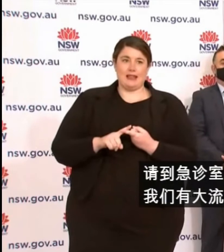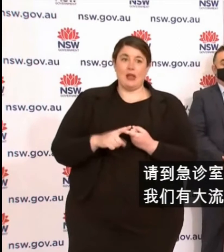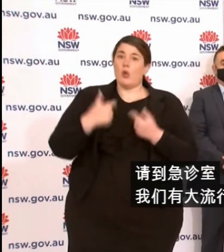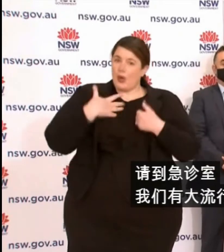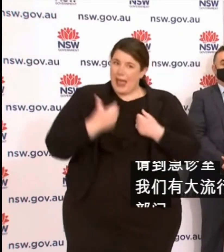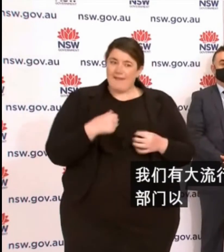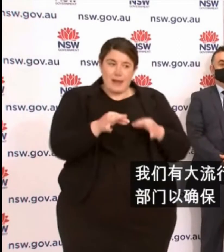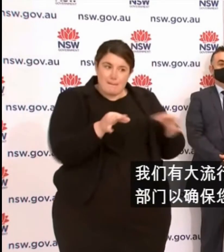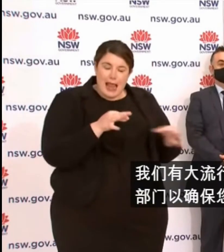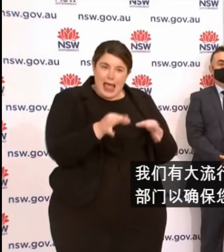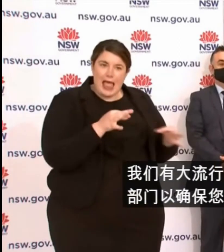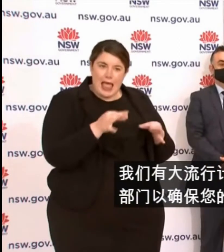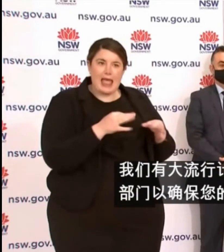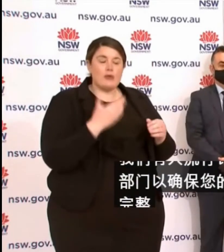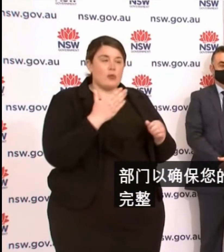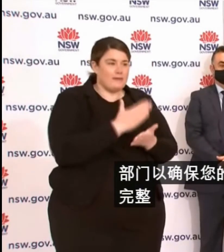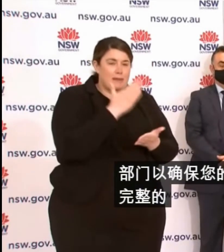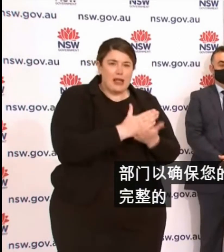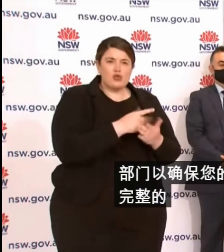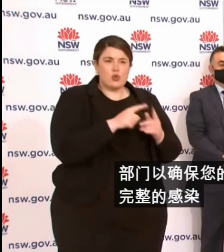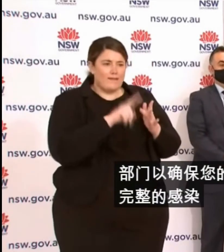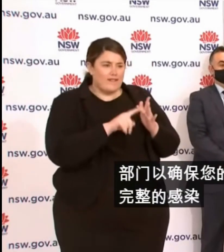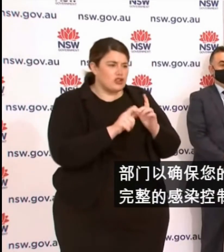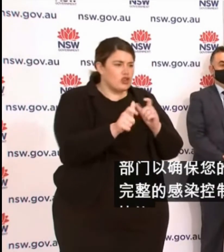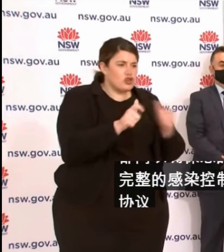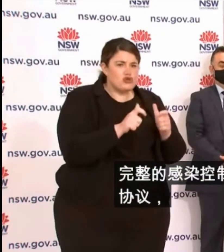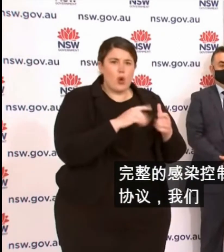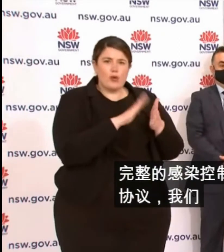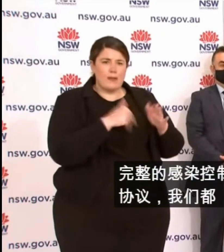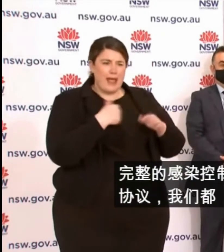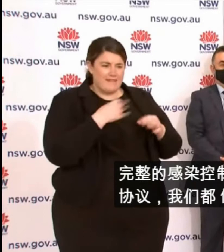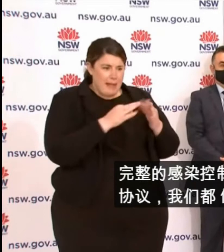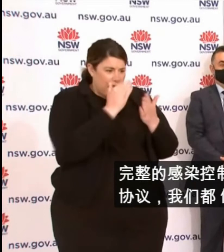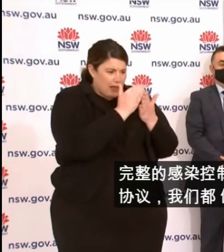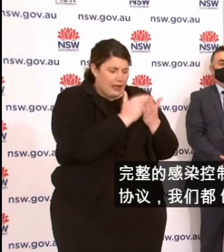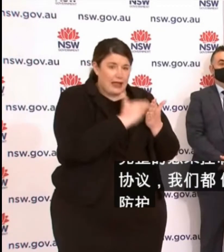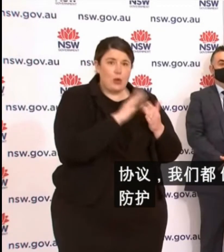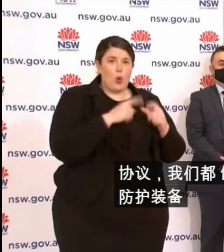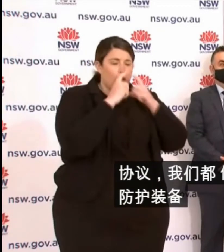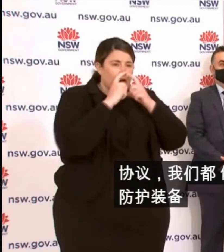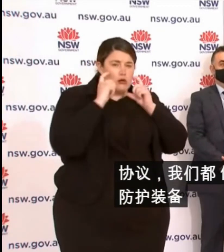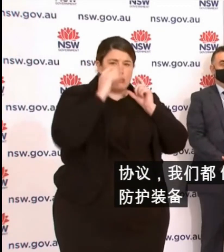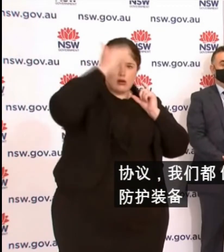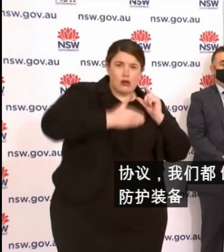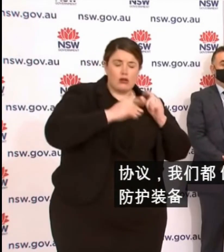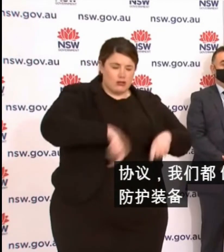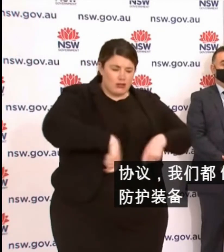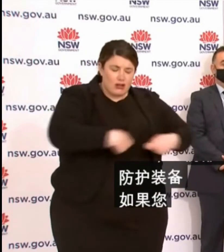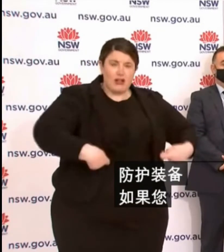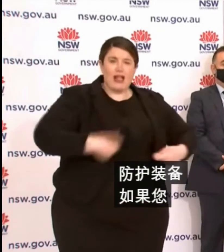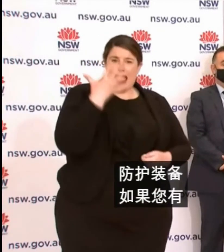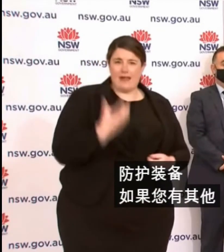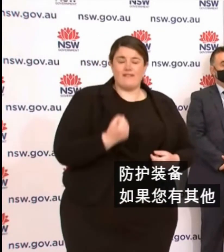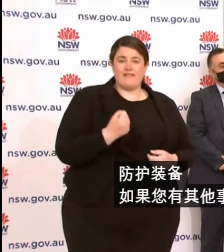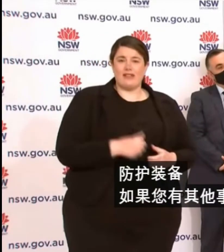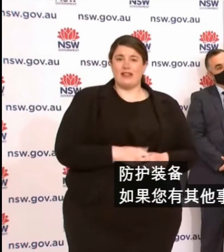plan. We've streamed the department to keep you safe. We've got full infection control protocols in place, and we're all wearing personal protective equipment. If you